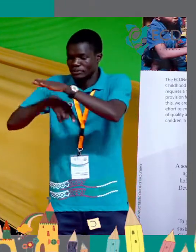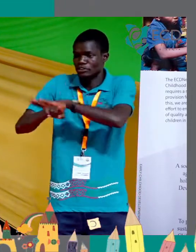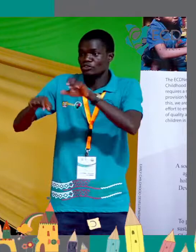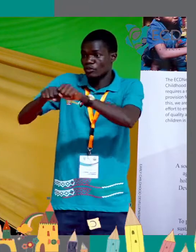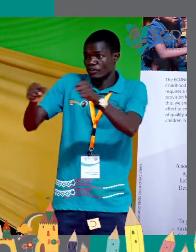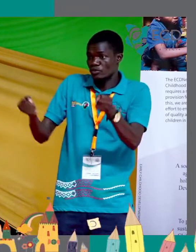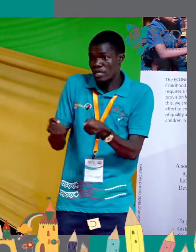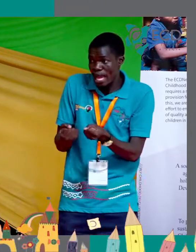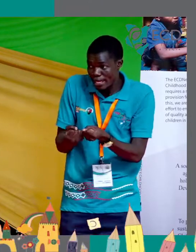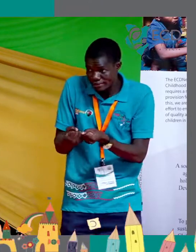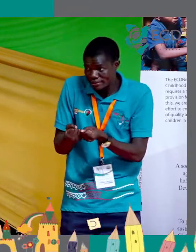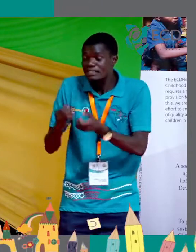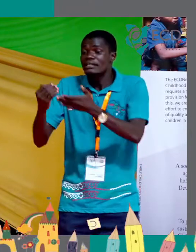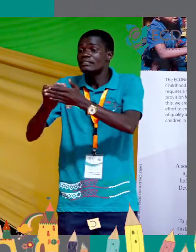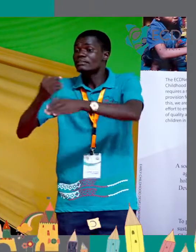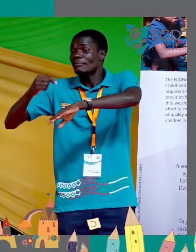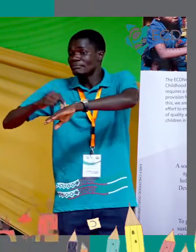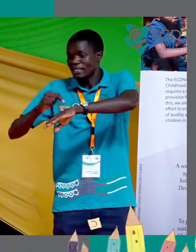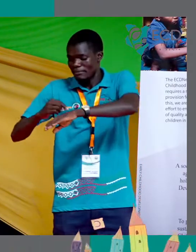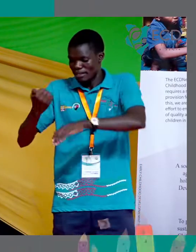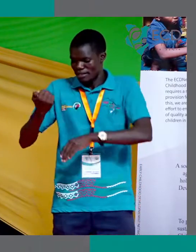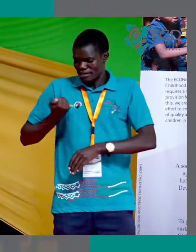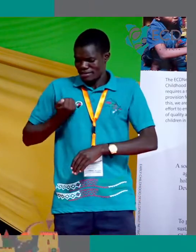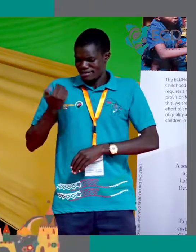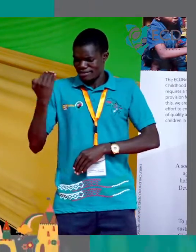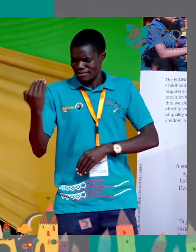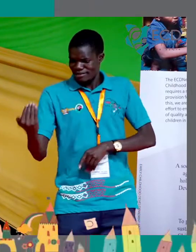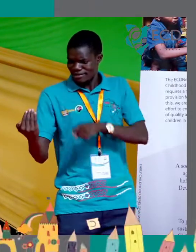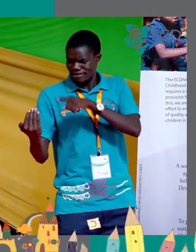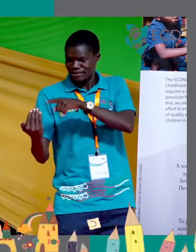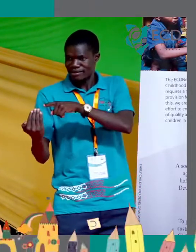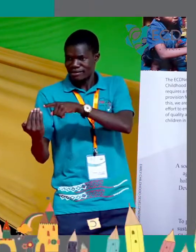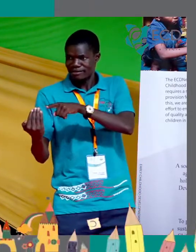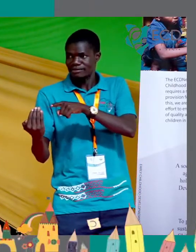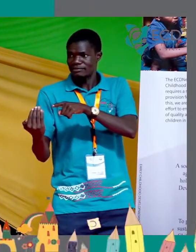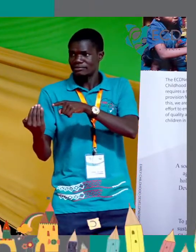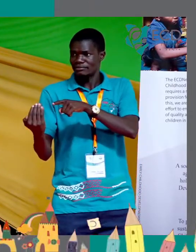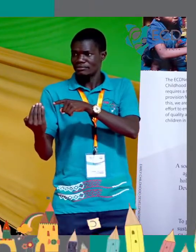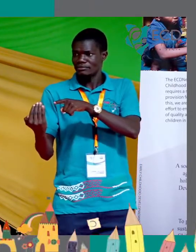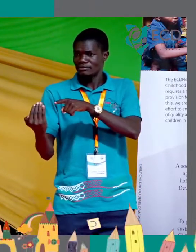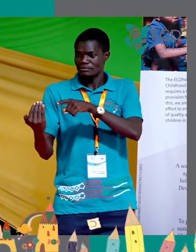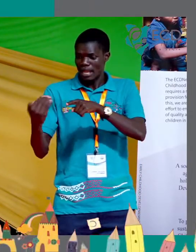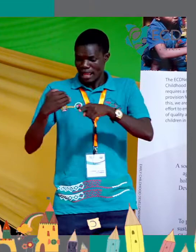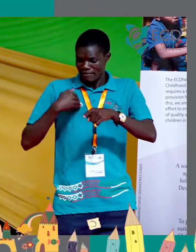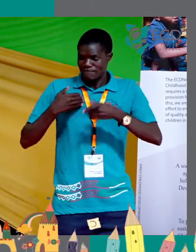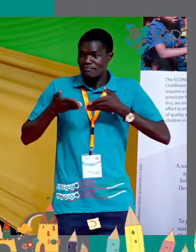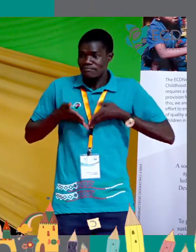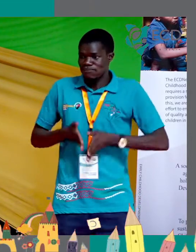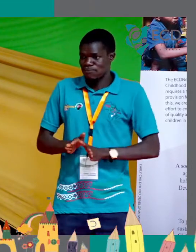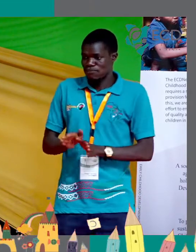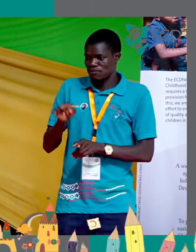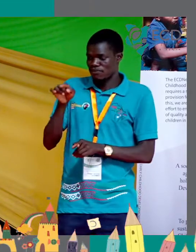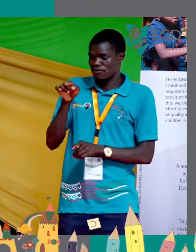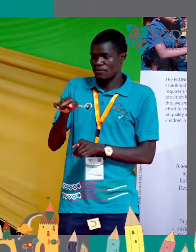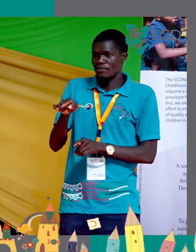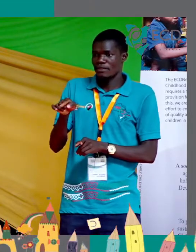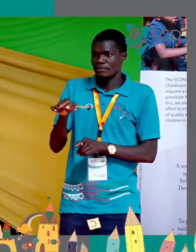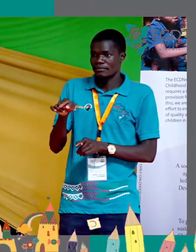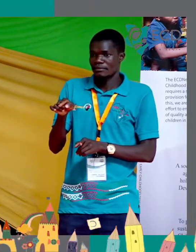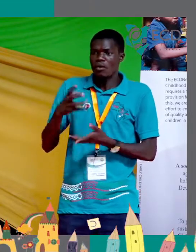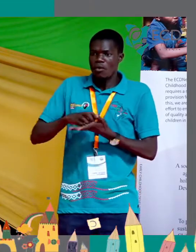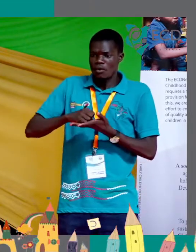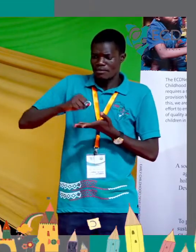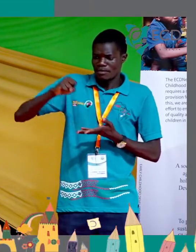society. Sometimes a girl conceals birth, or you call it